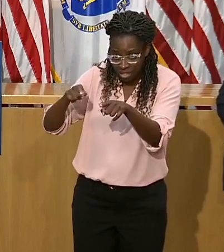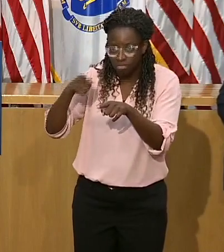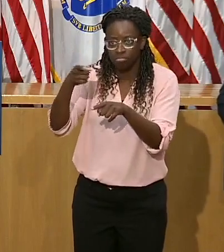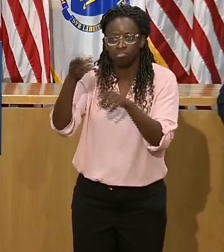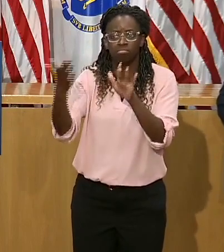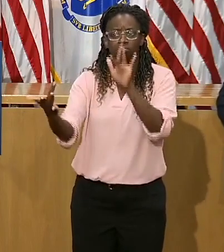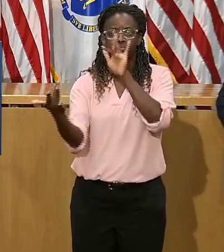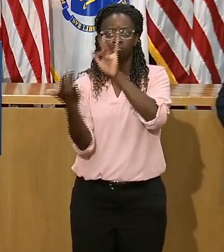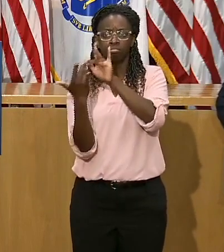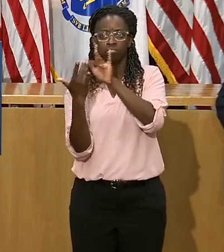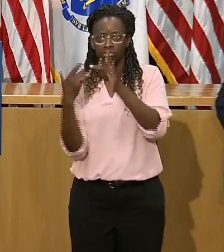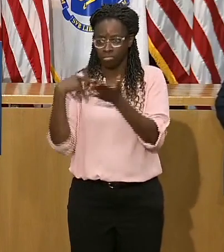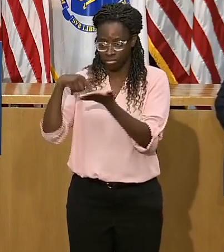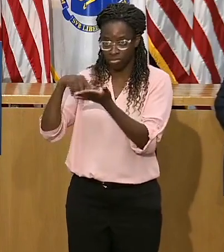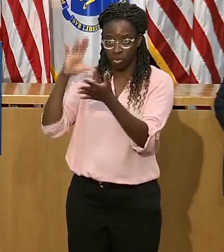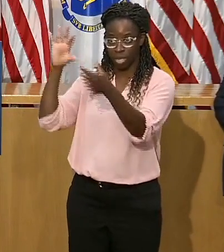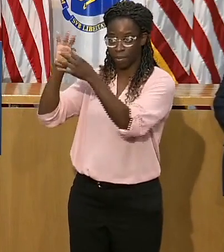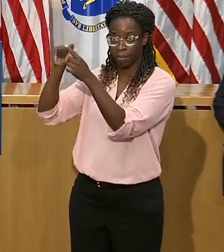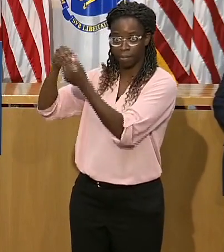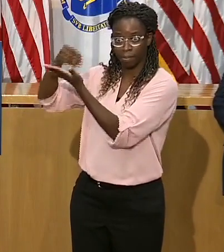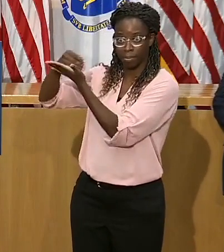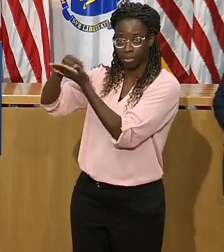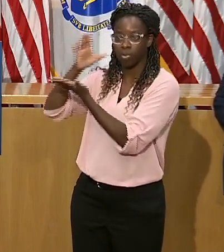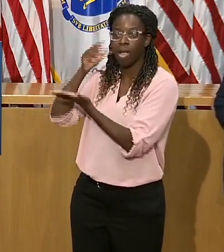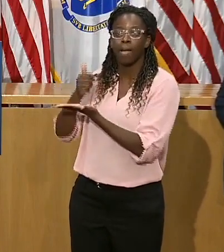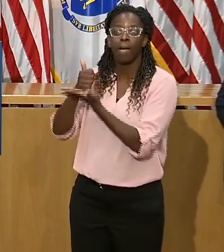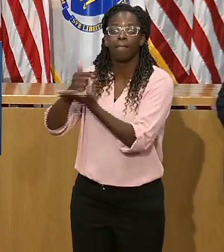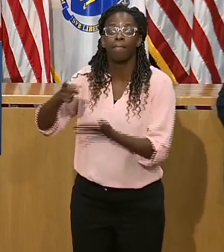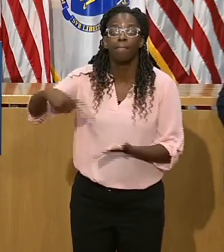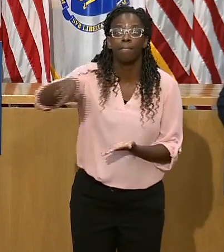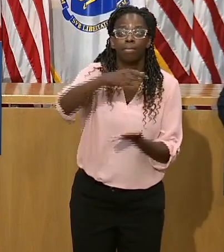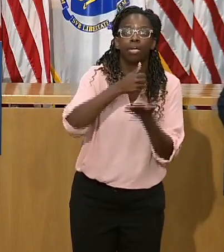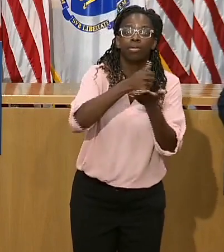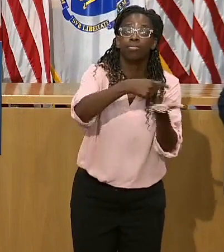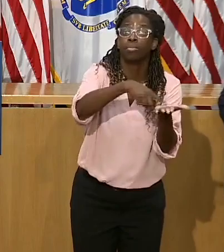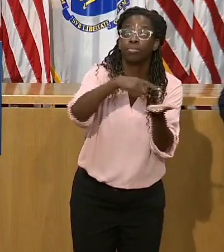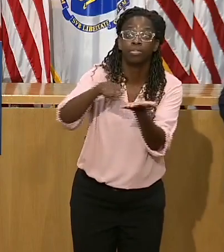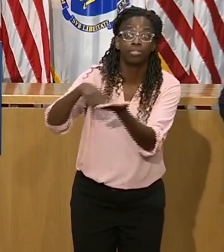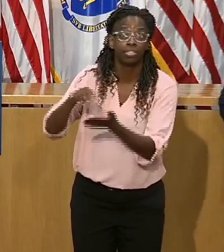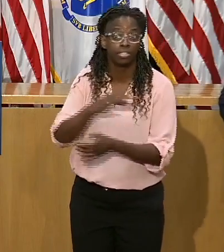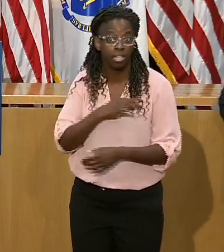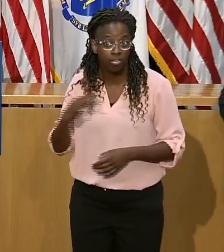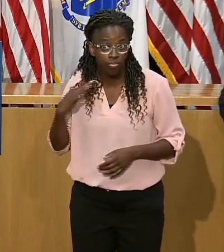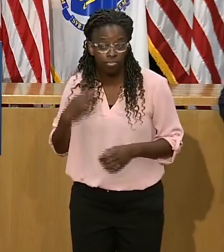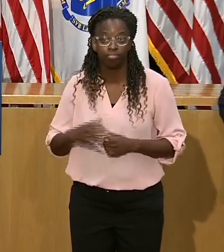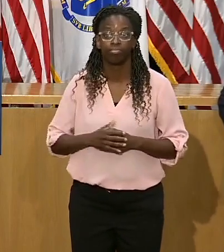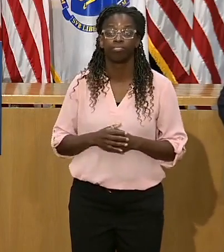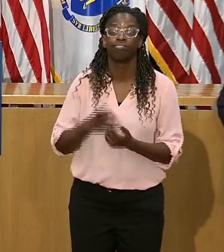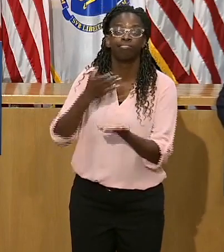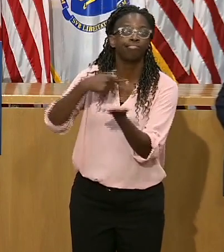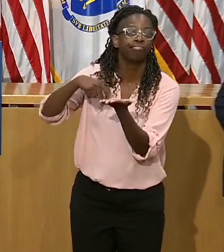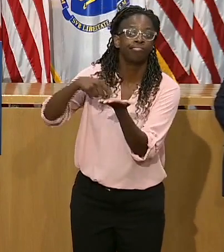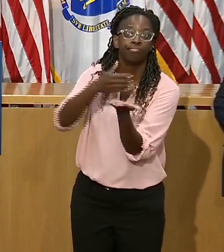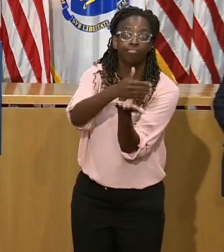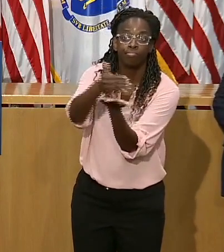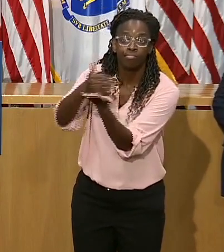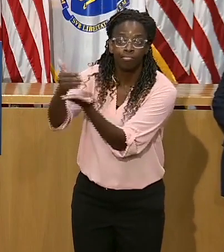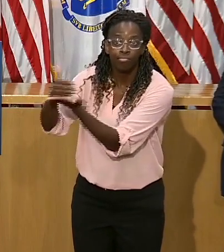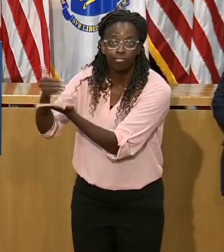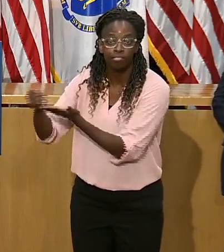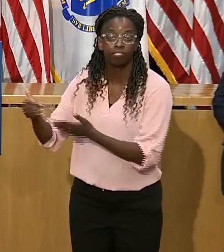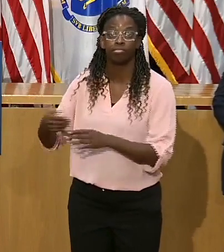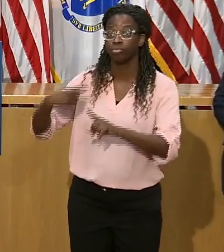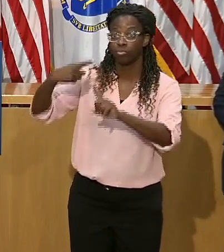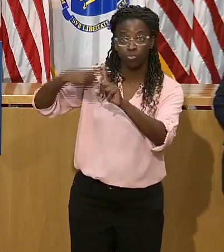number of expenses such as payroll and benefits costs, mortgage payments, rents, utilities, and interest on debt